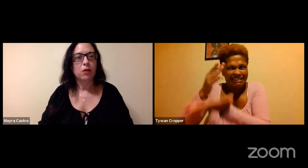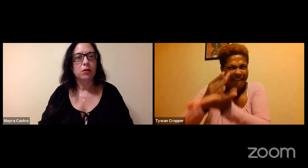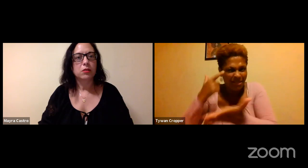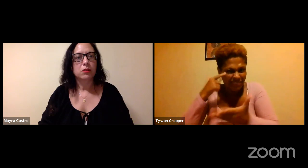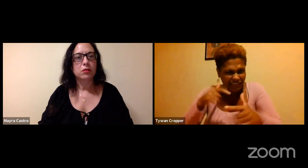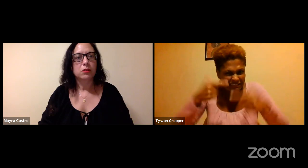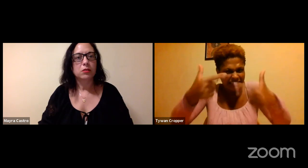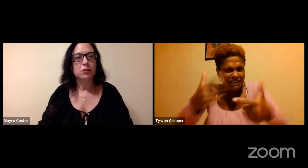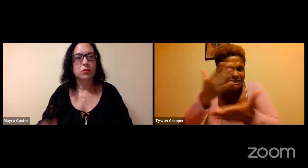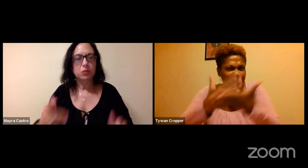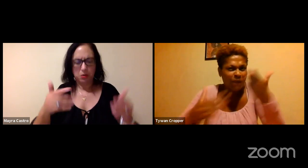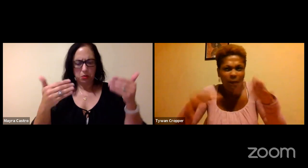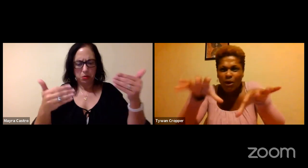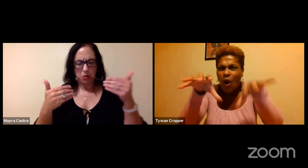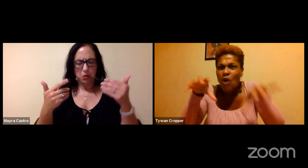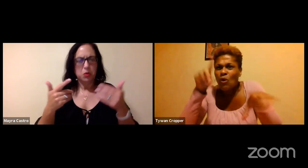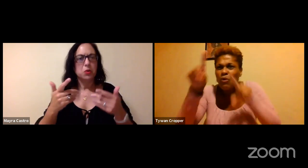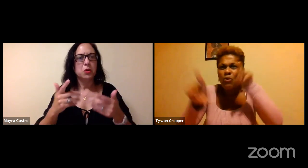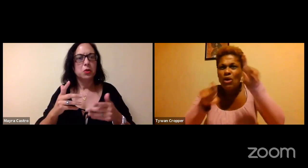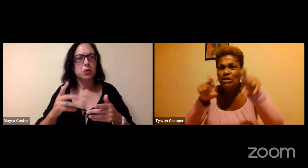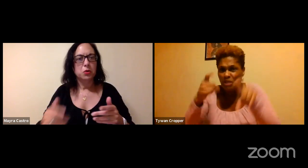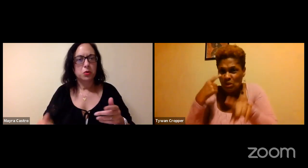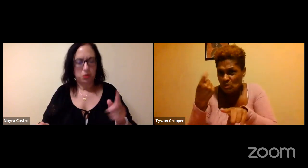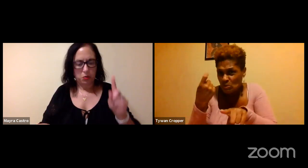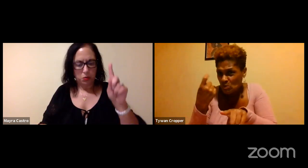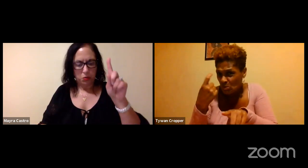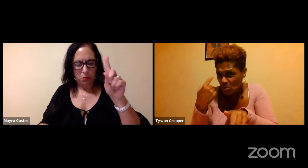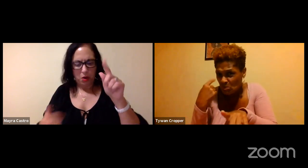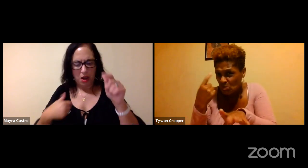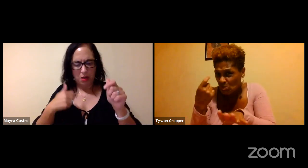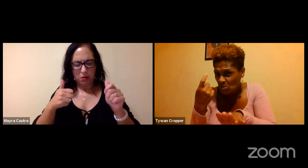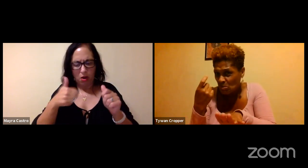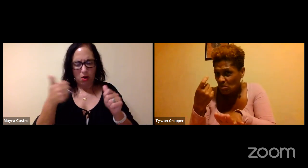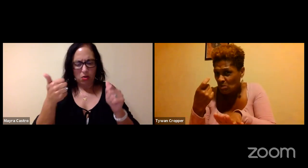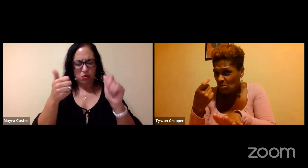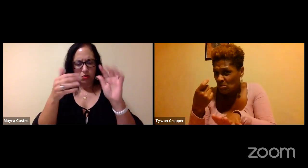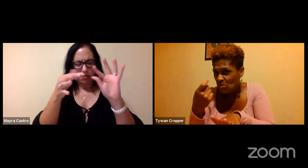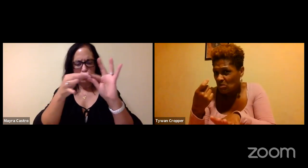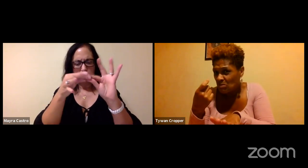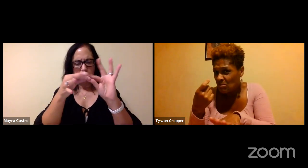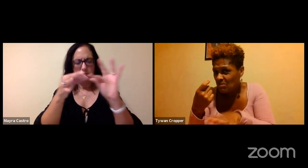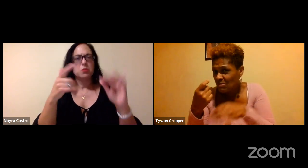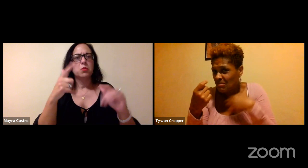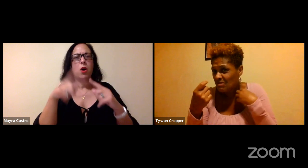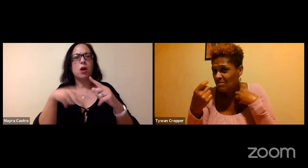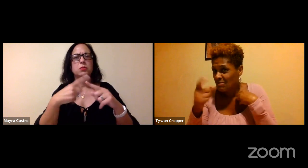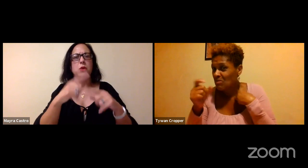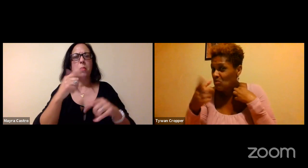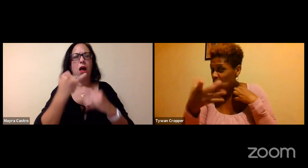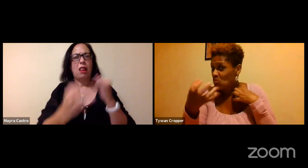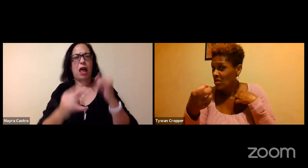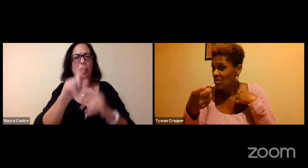Now, I think I'm going to stop and allow the audience to ask questions.